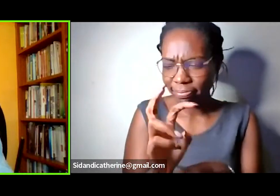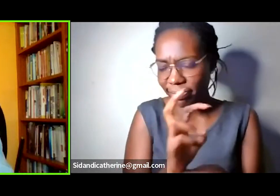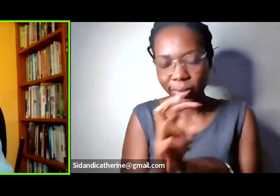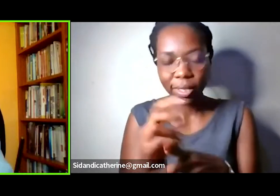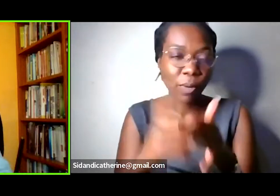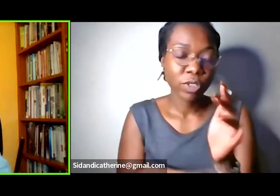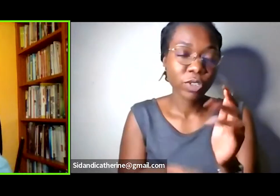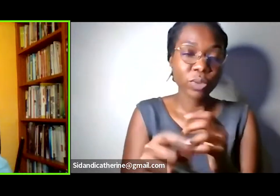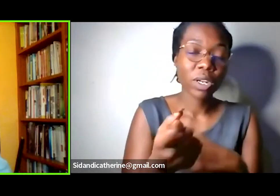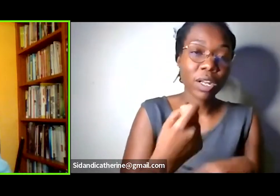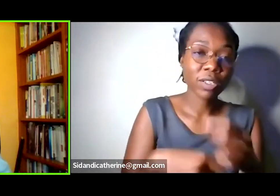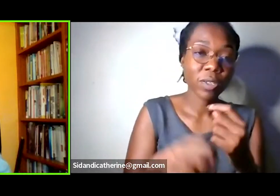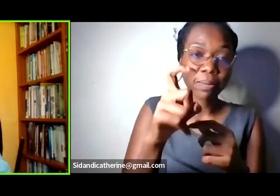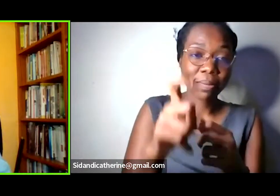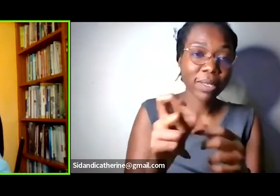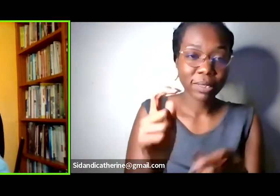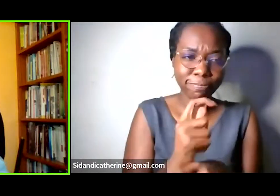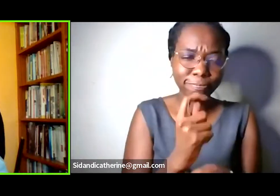about numbers.